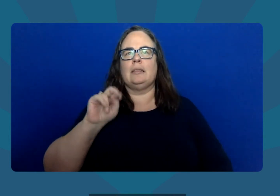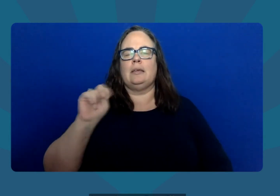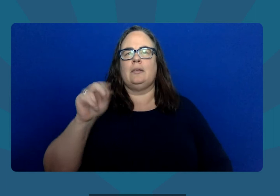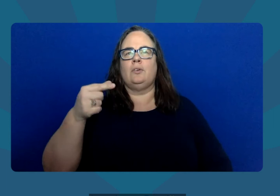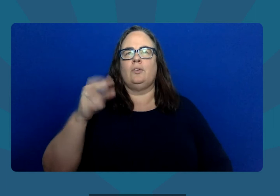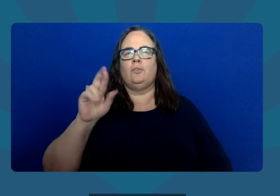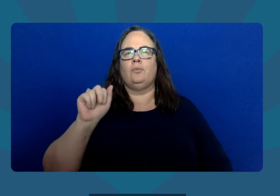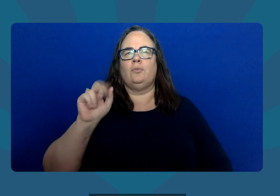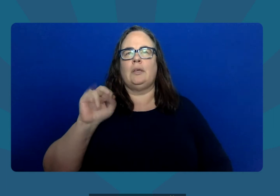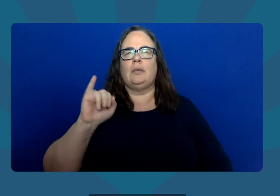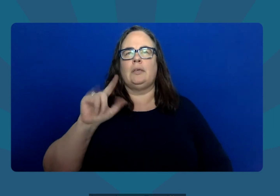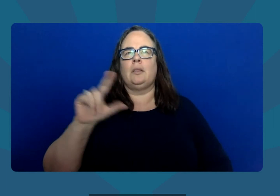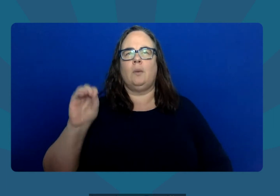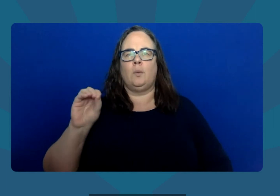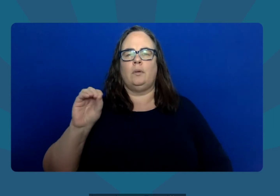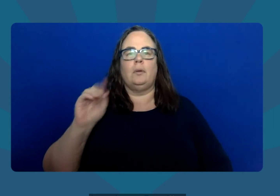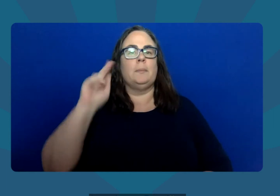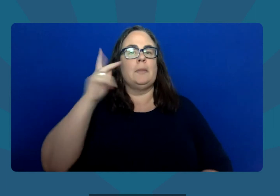Jana Lynn Granillo.